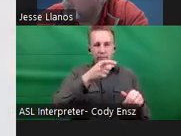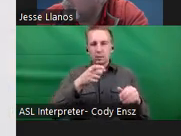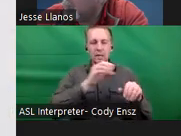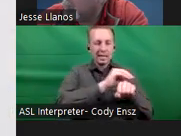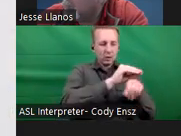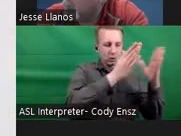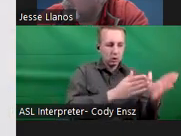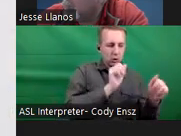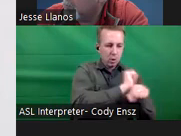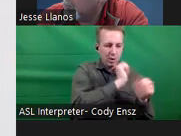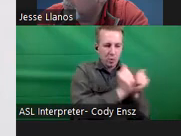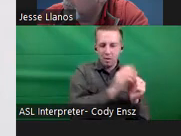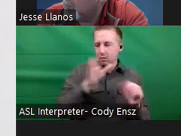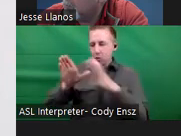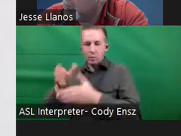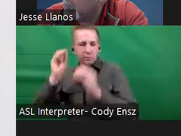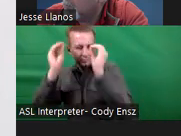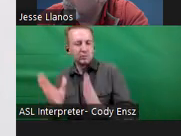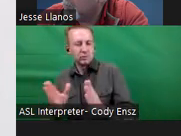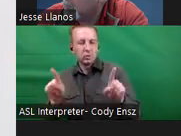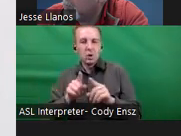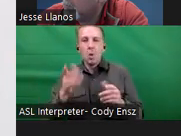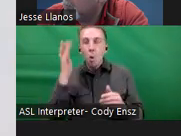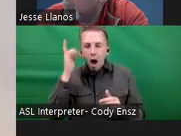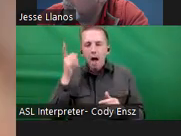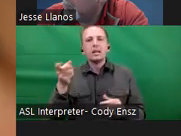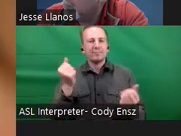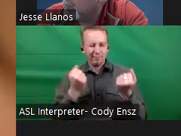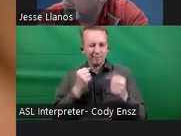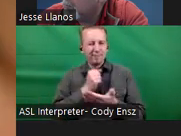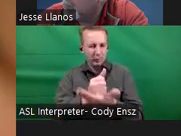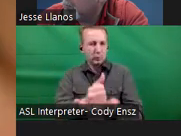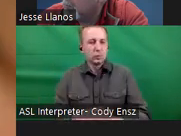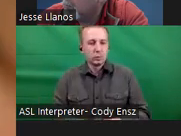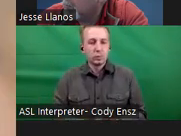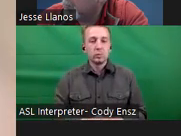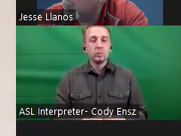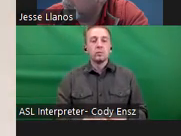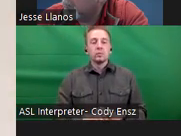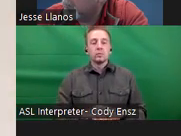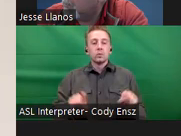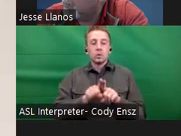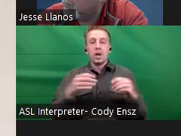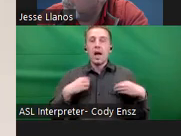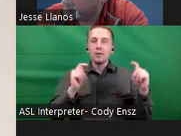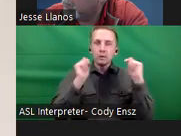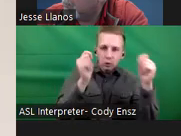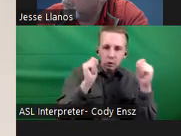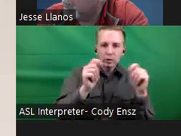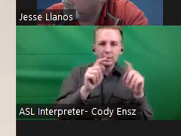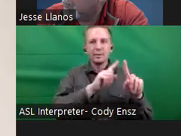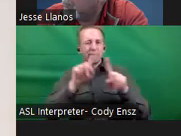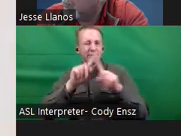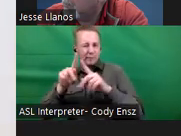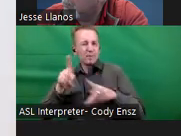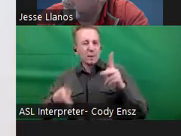trends and program requirements. Our team also has support from financial aid specialists, tutors, and administrators. All of us